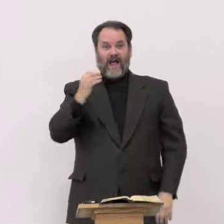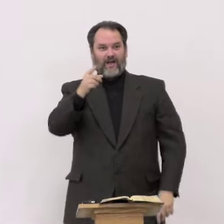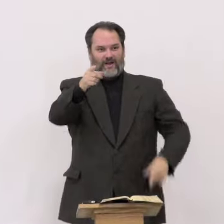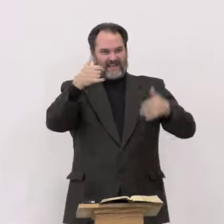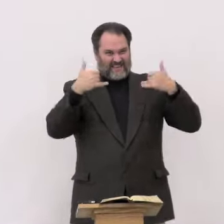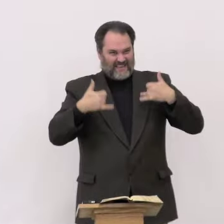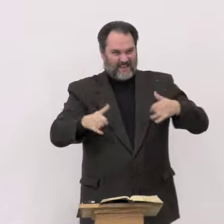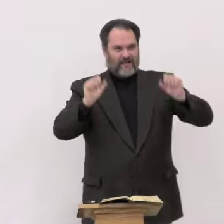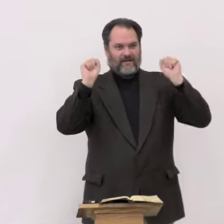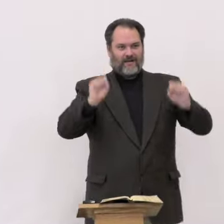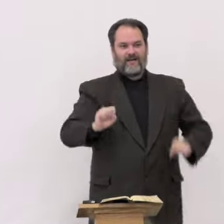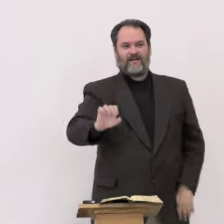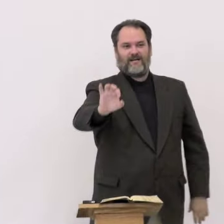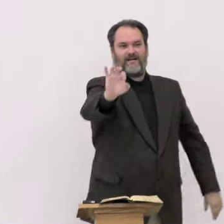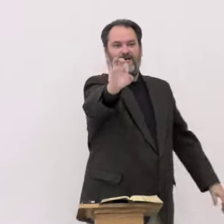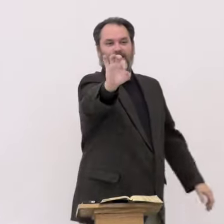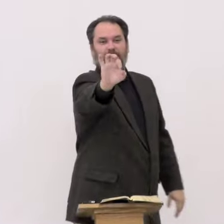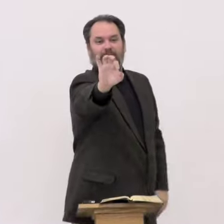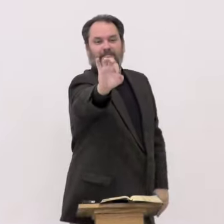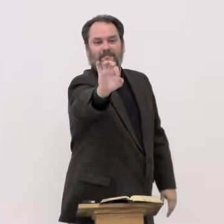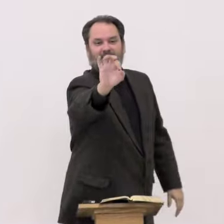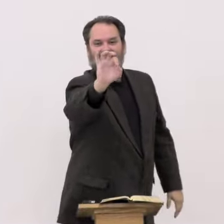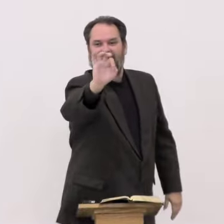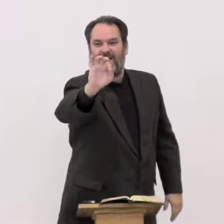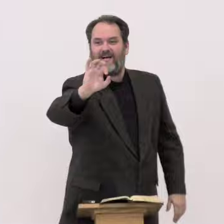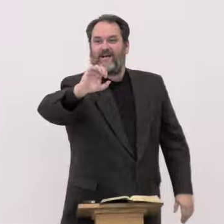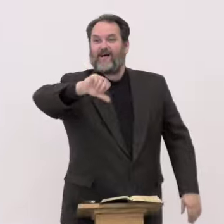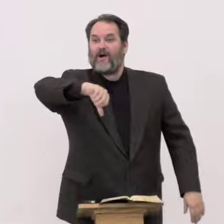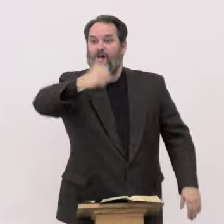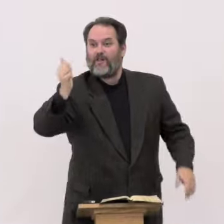And he's still trying to peck on someone else's.